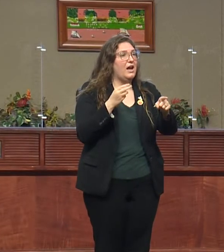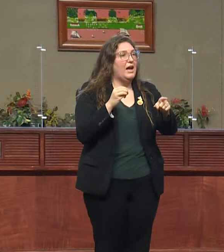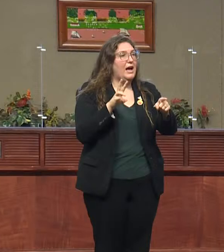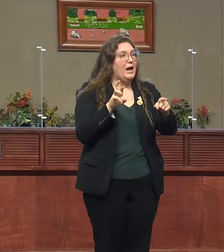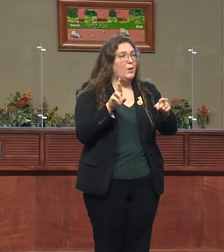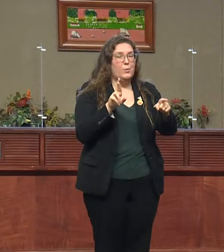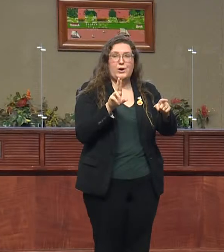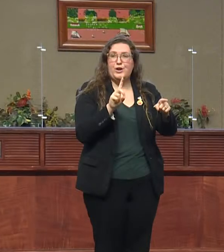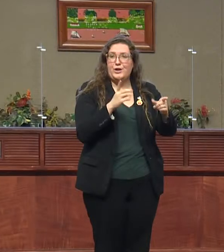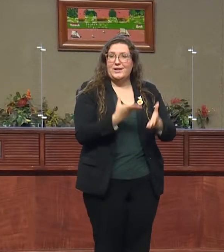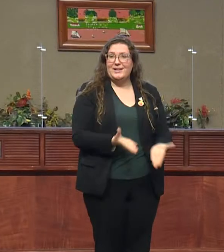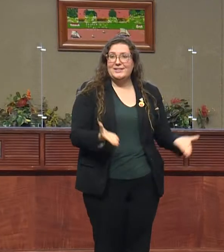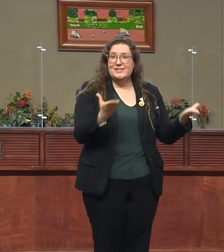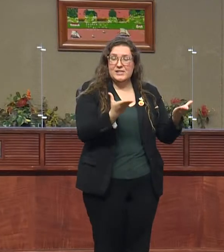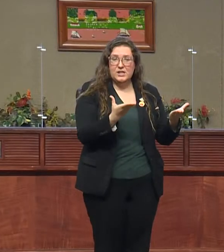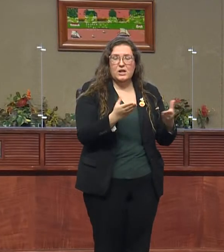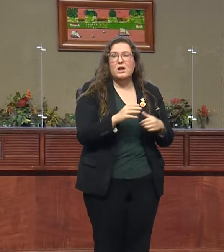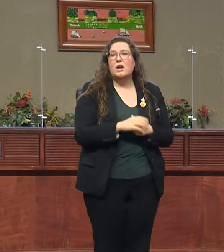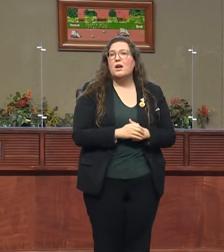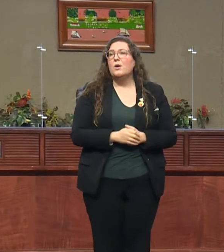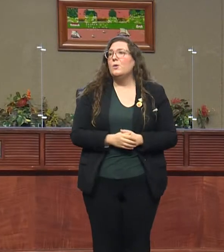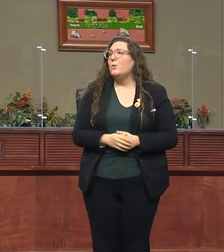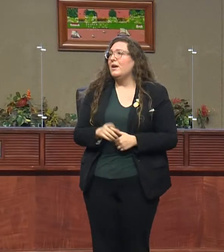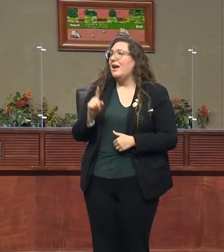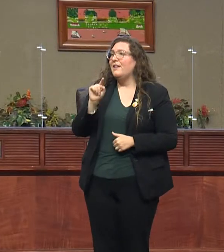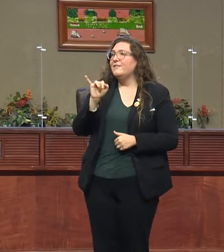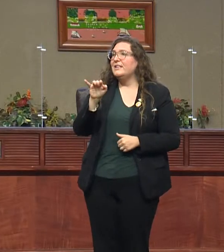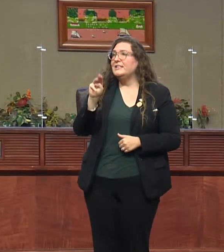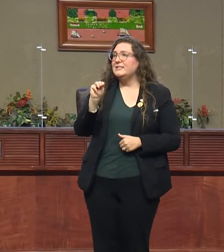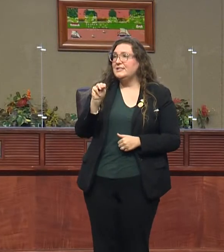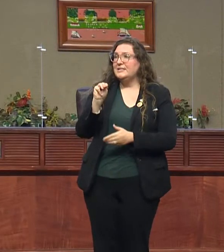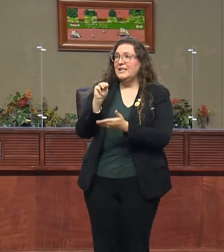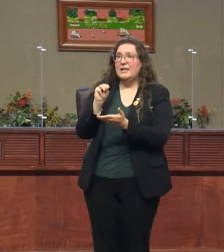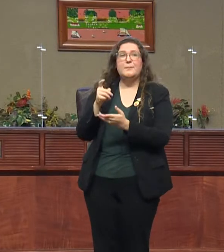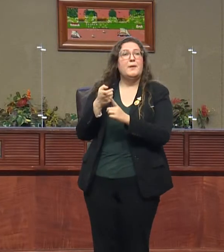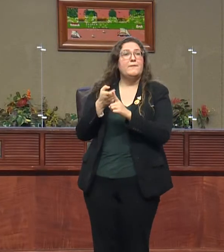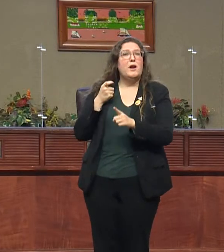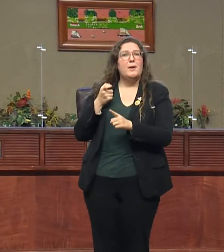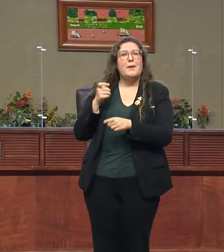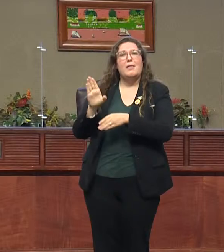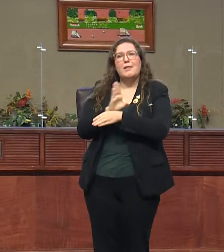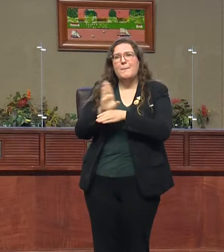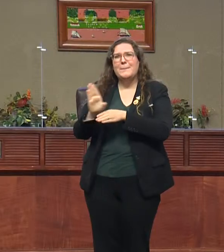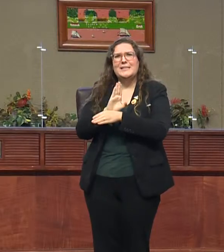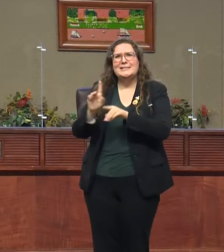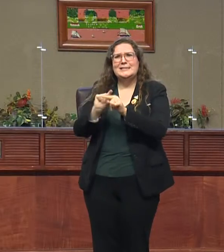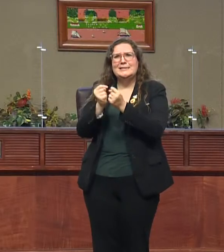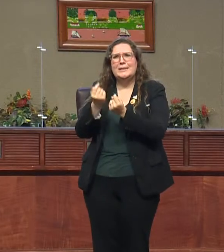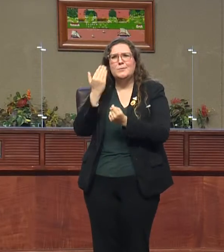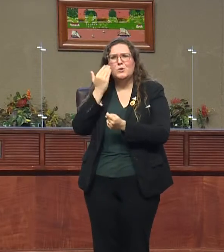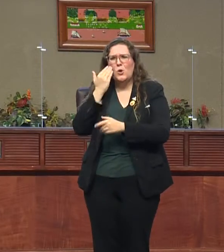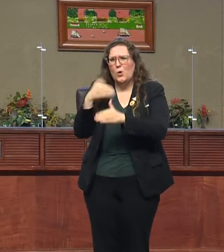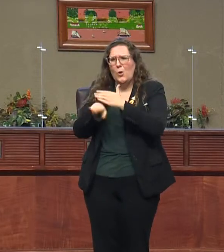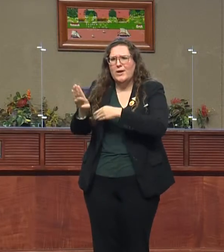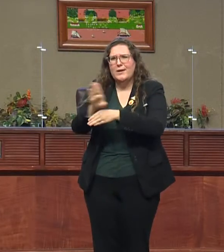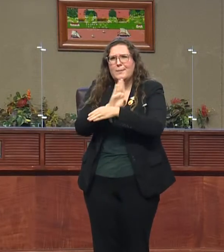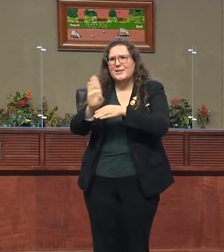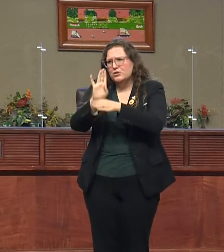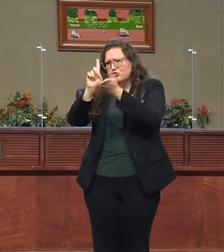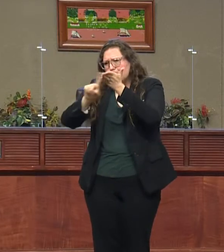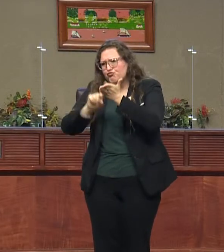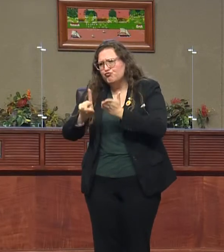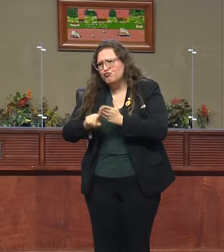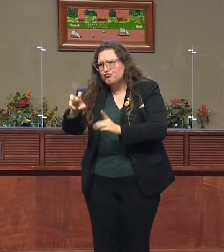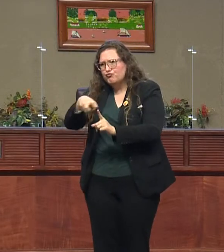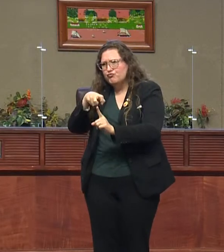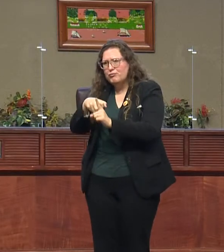us. We also have Mr. Tim Boldick from our compliance team. We have Commissioner